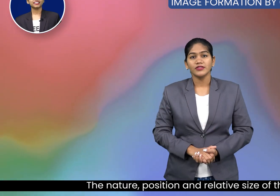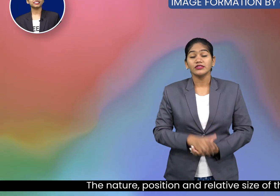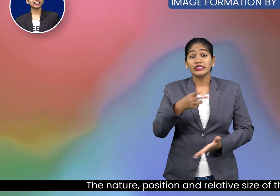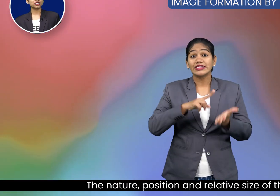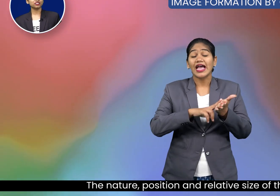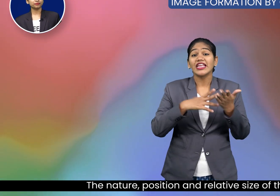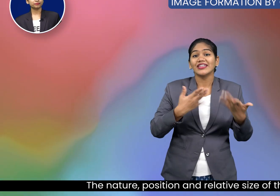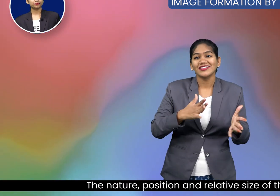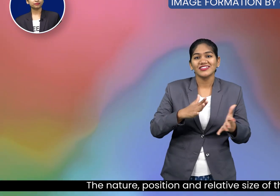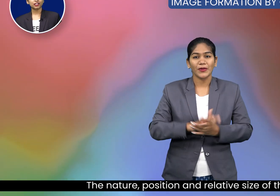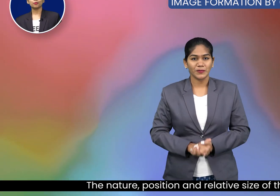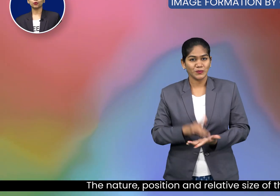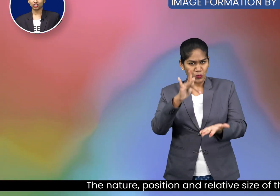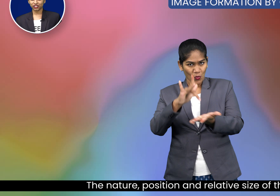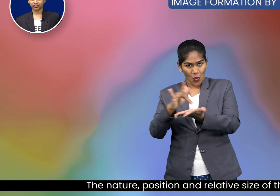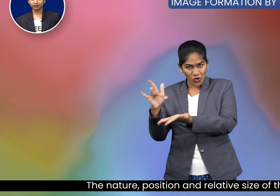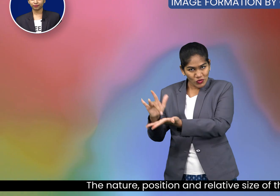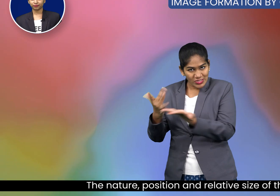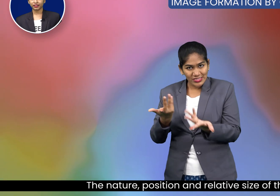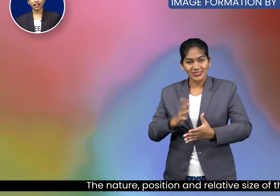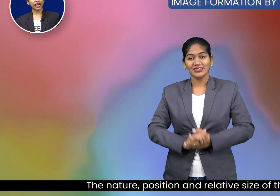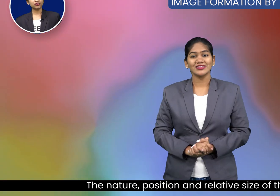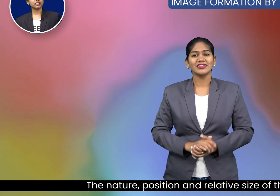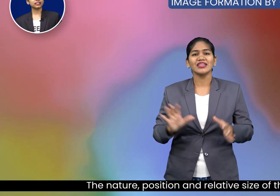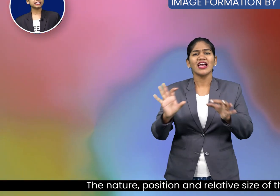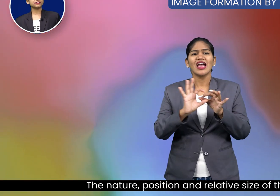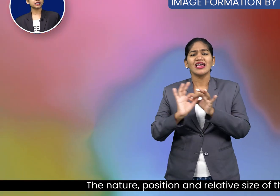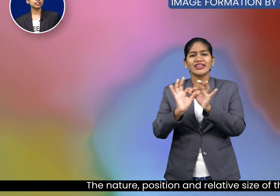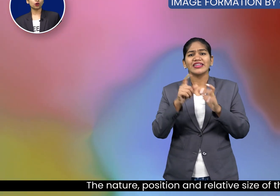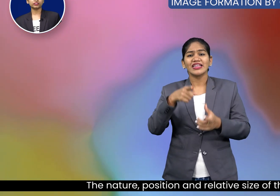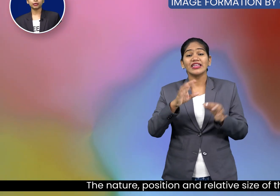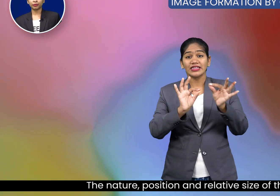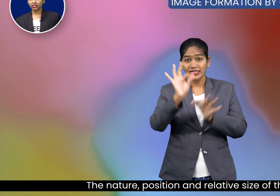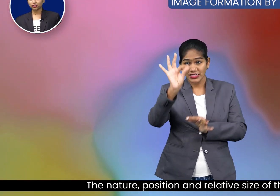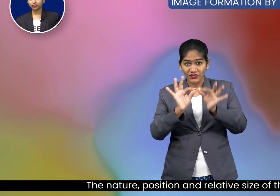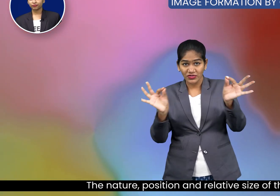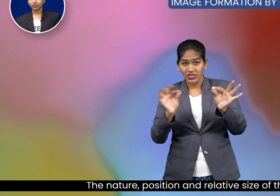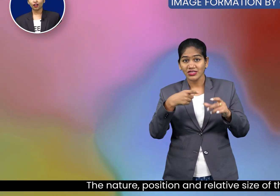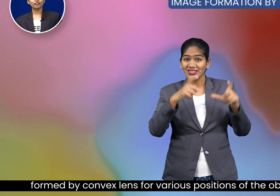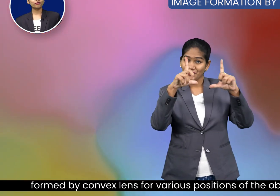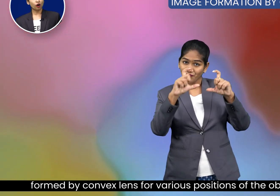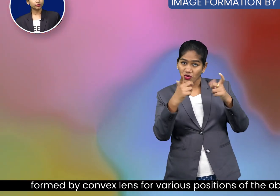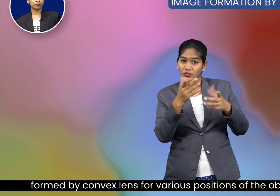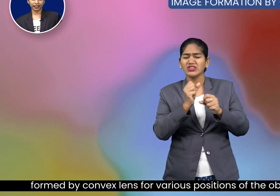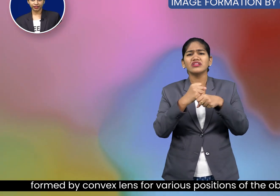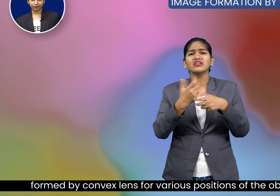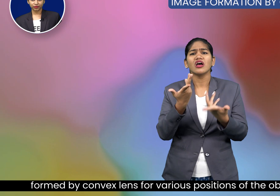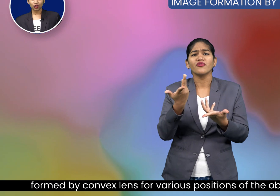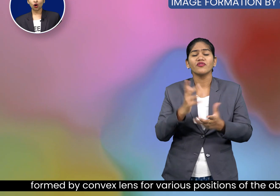The nature, position and relative size of the image formed by